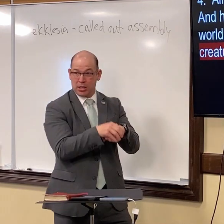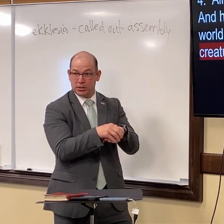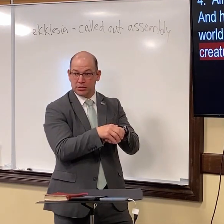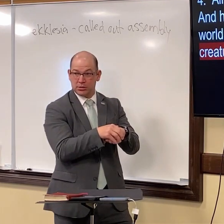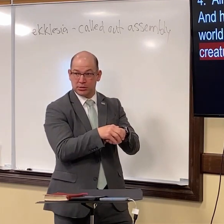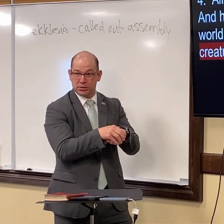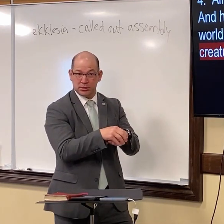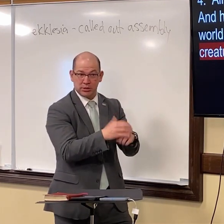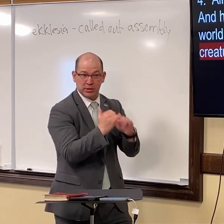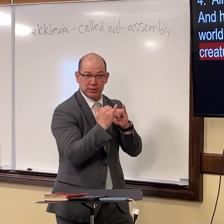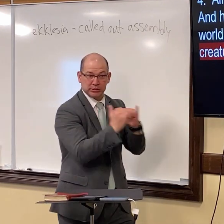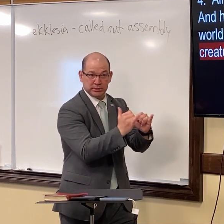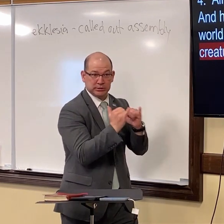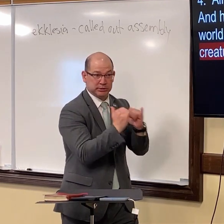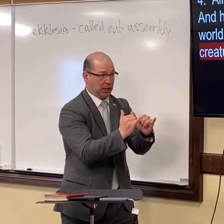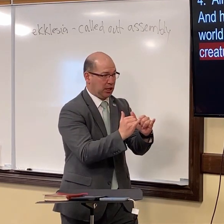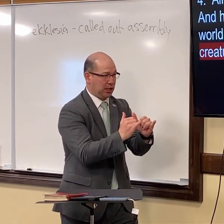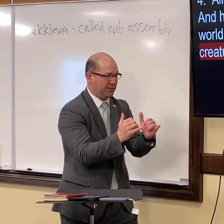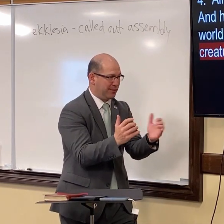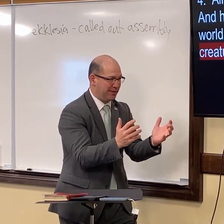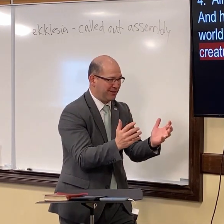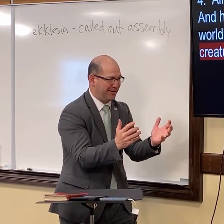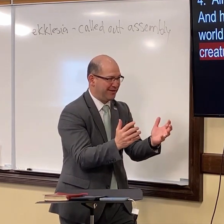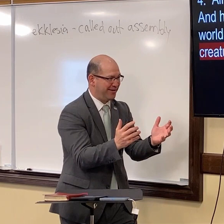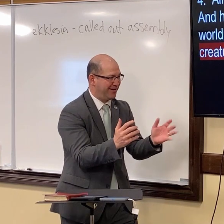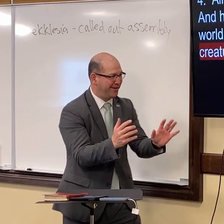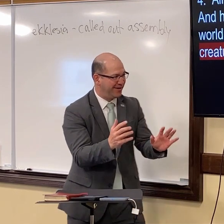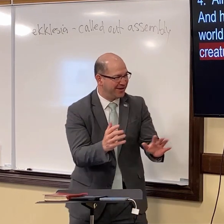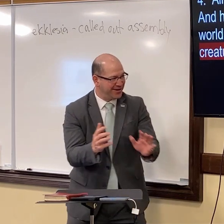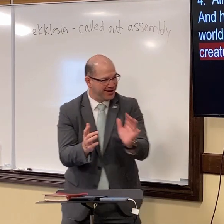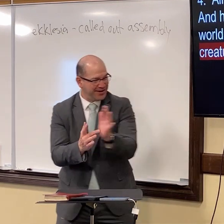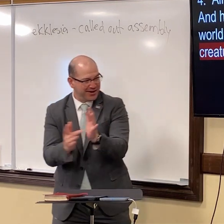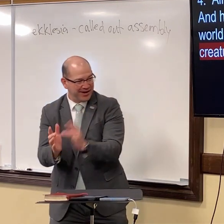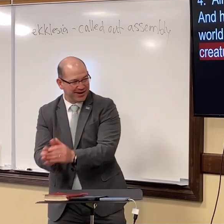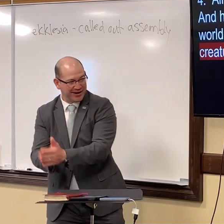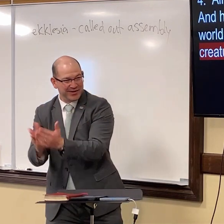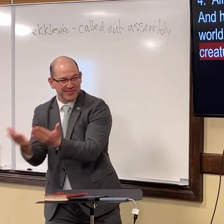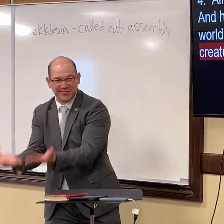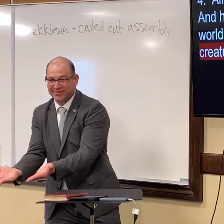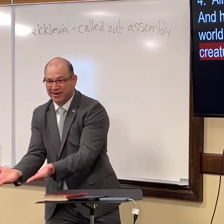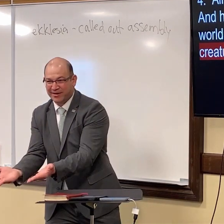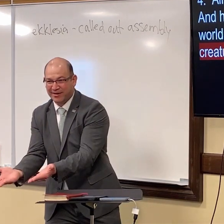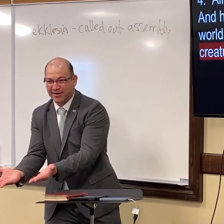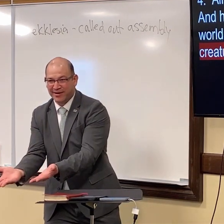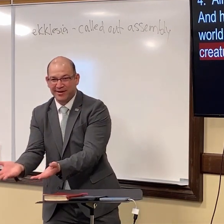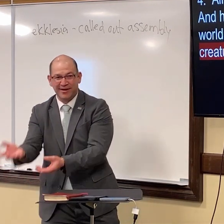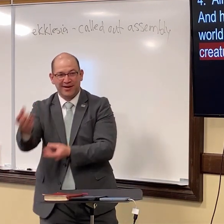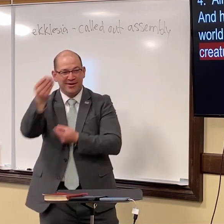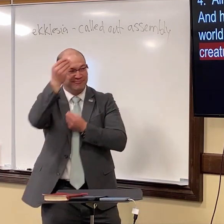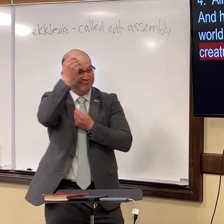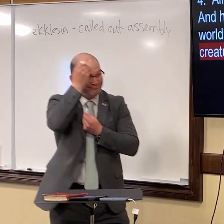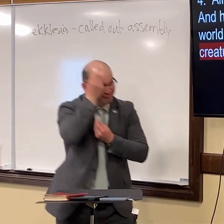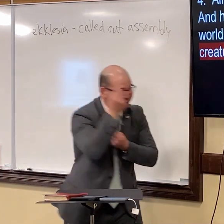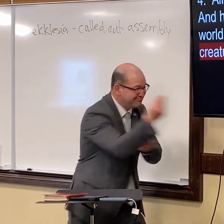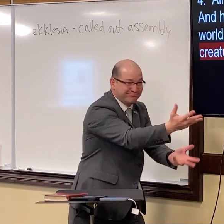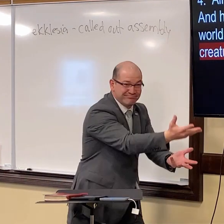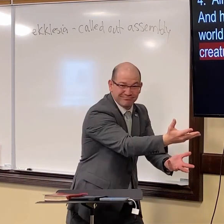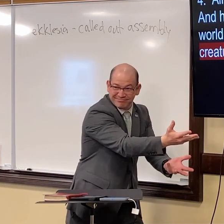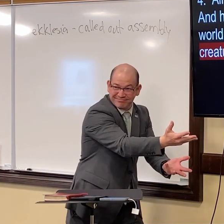You know, when you meet someone, you're both speaking, like, say you're both speaking English, both speaking the same language, and you've got the Bible there, and you can tell them